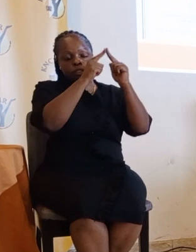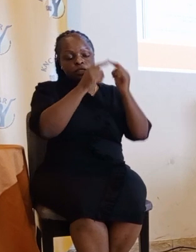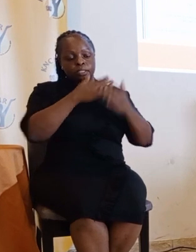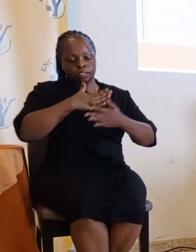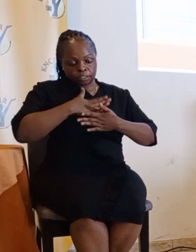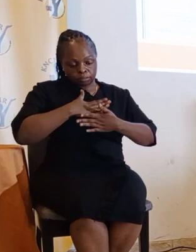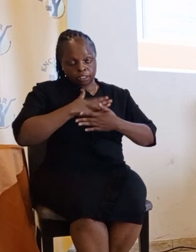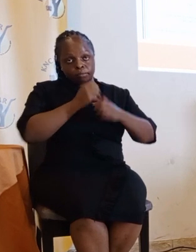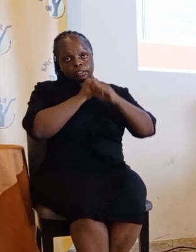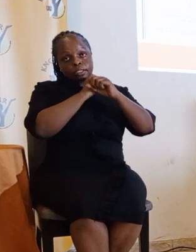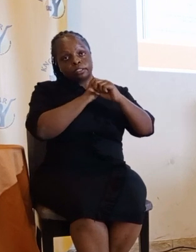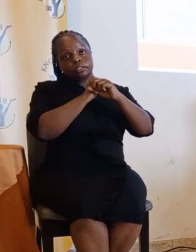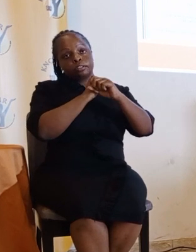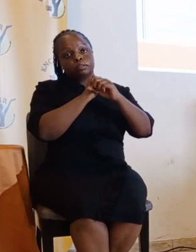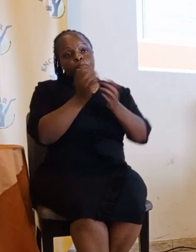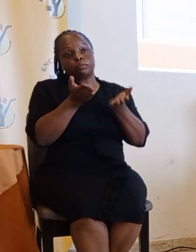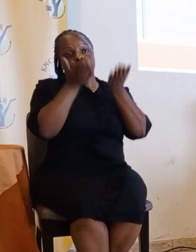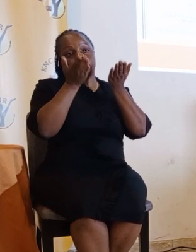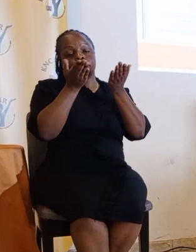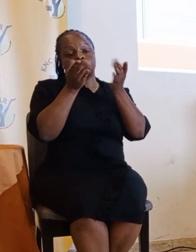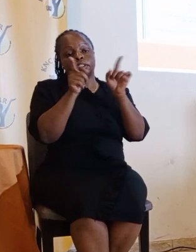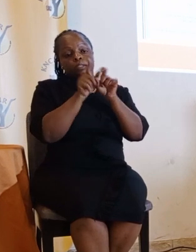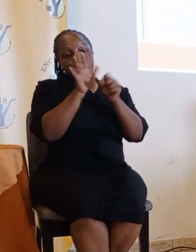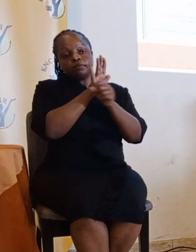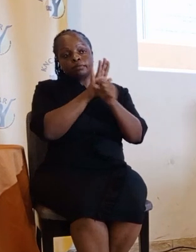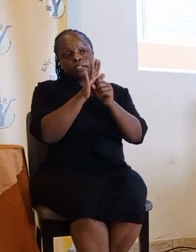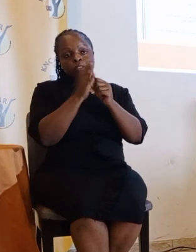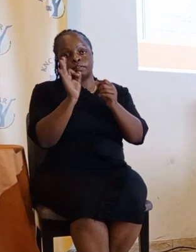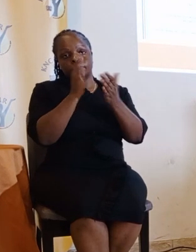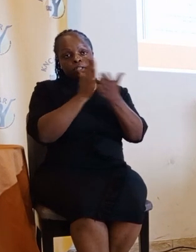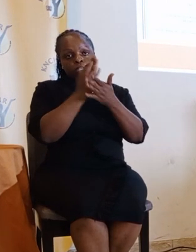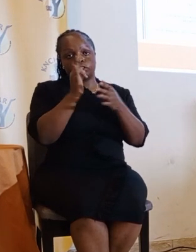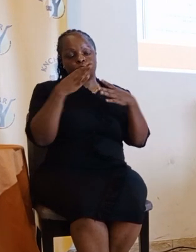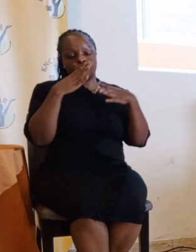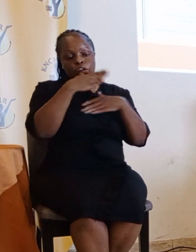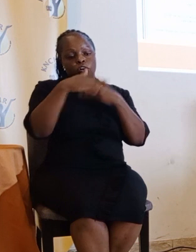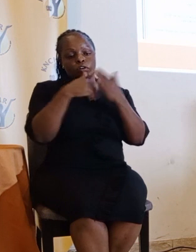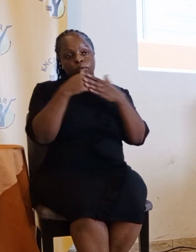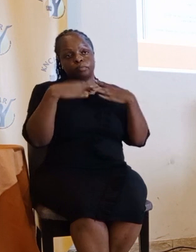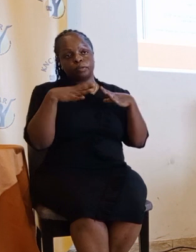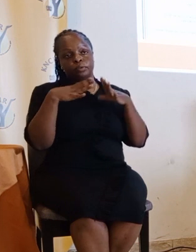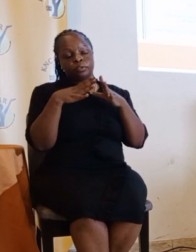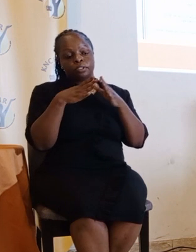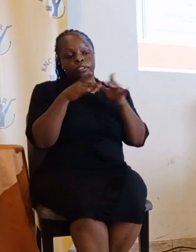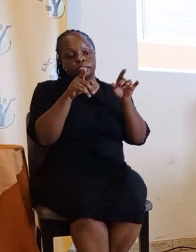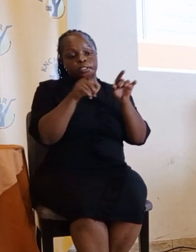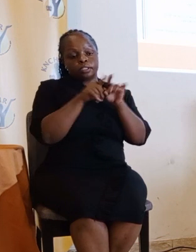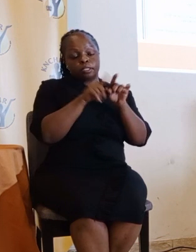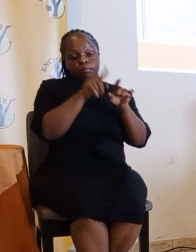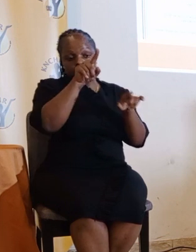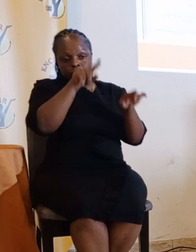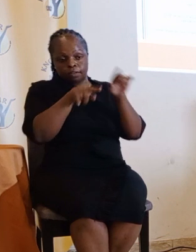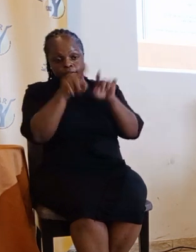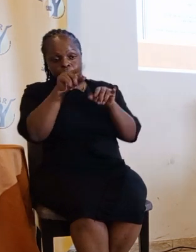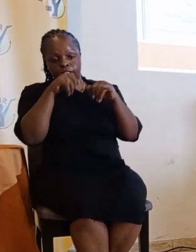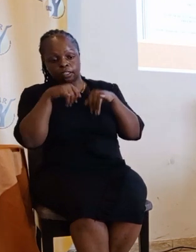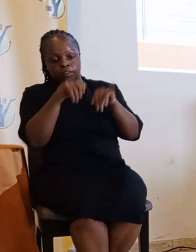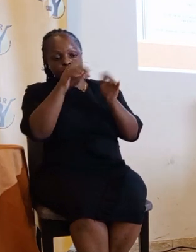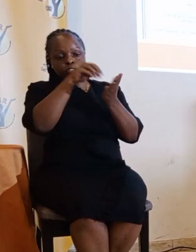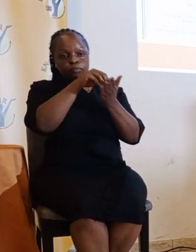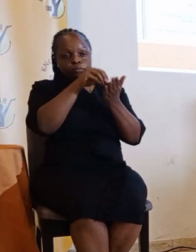respect, protection, promotion, and fulfillment of the rights of all persons. Whilst diverse efforts have been put